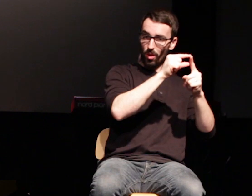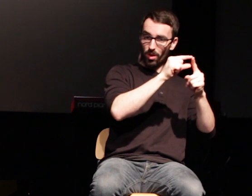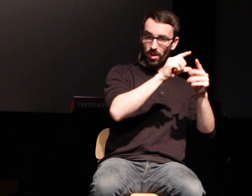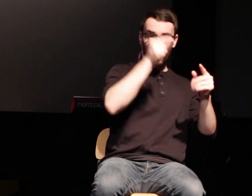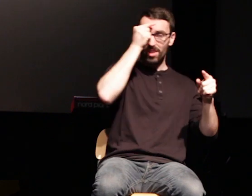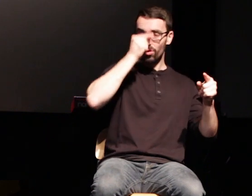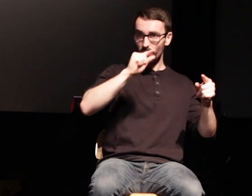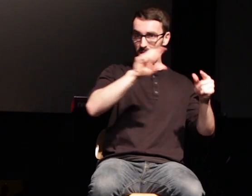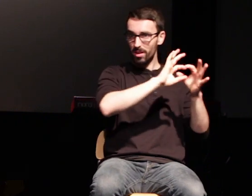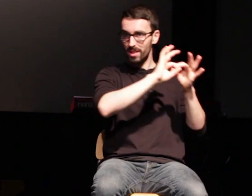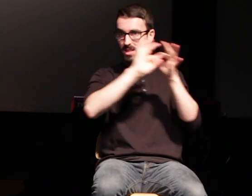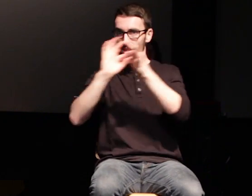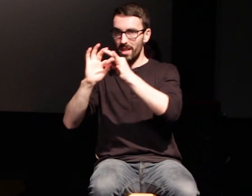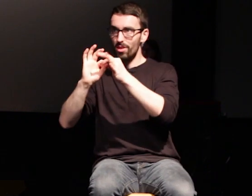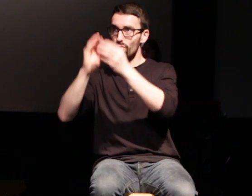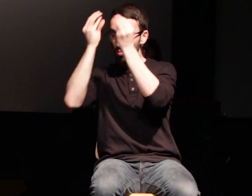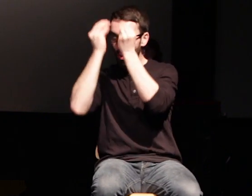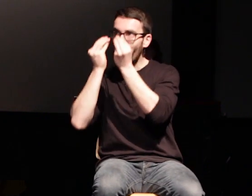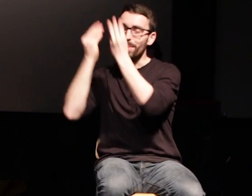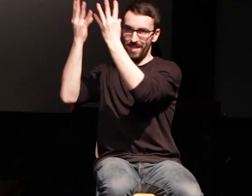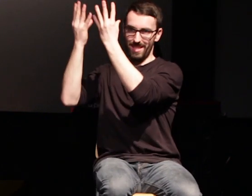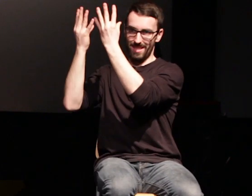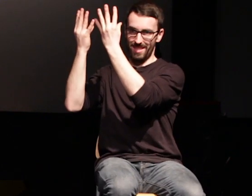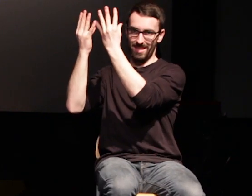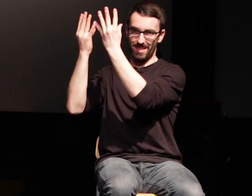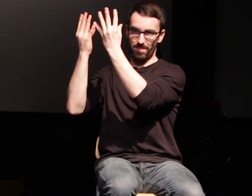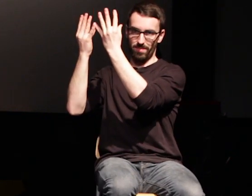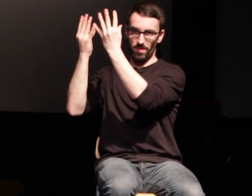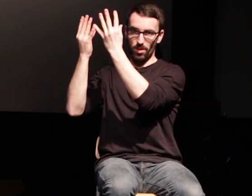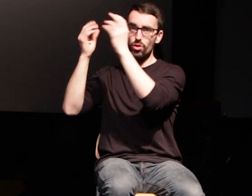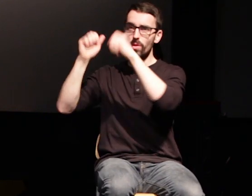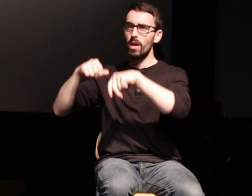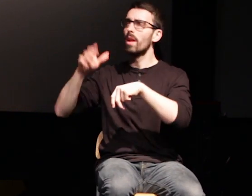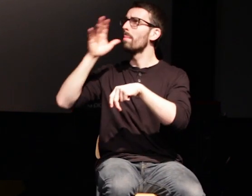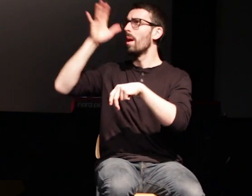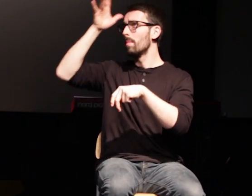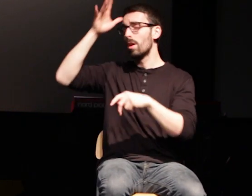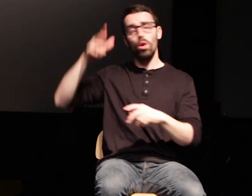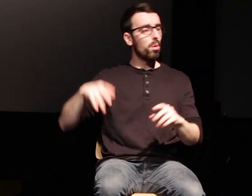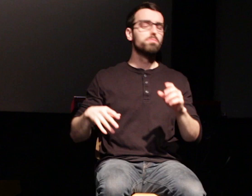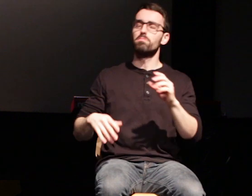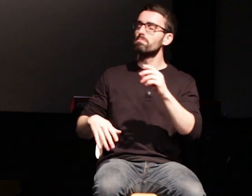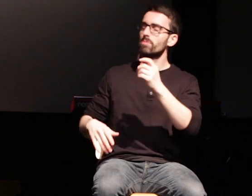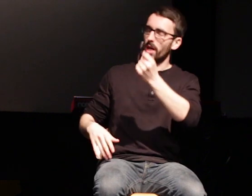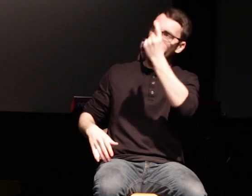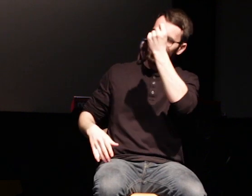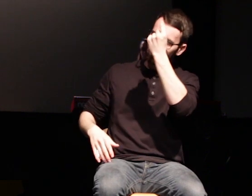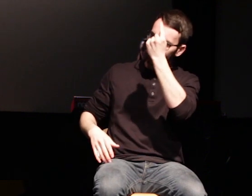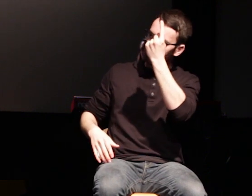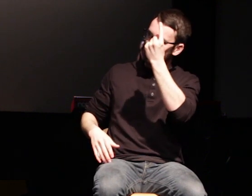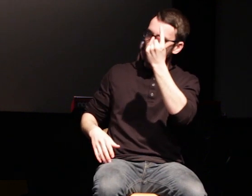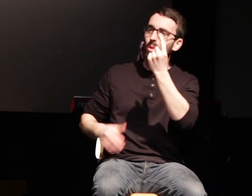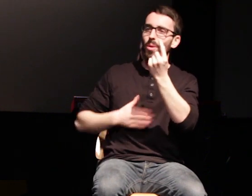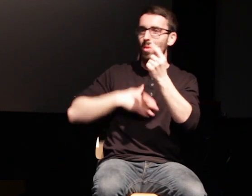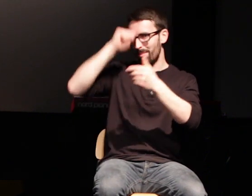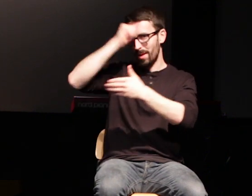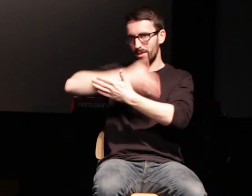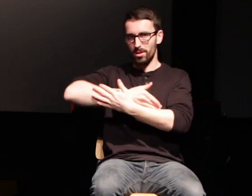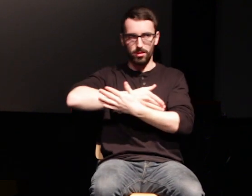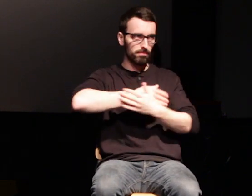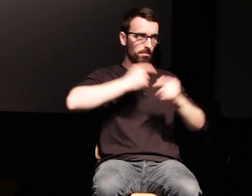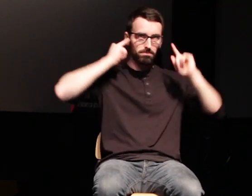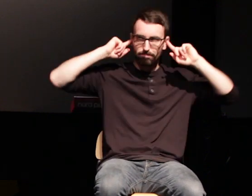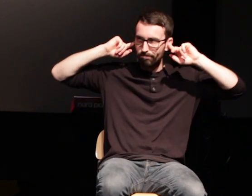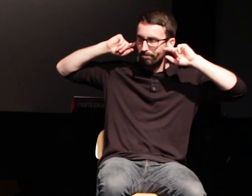listen to mom and dad and say, yeah, I hear what you're saying. Or like my son does, he just puts two fingers in his ears